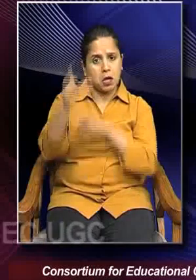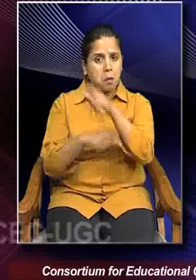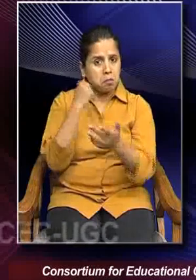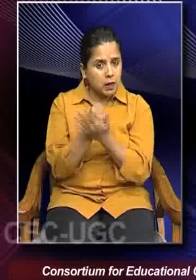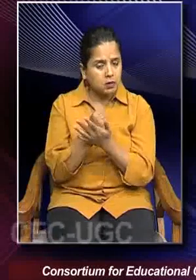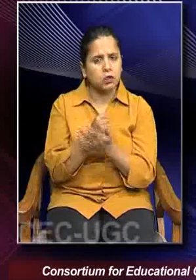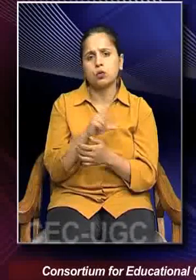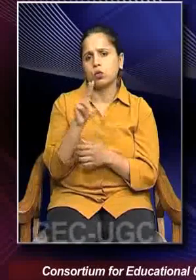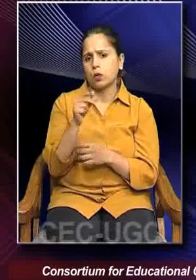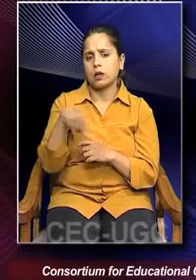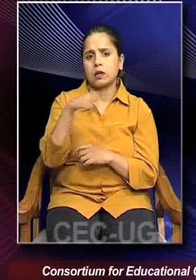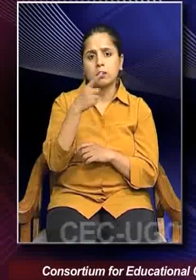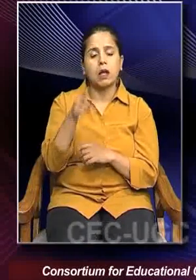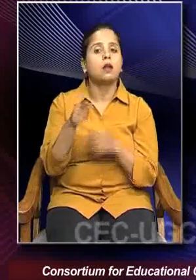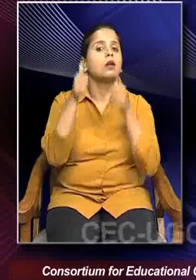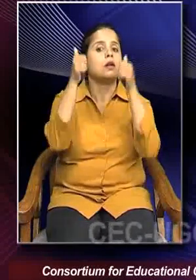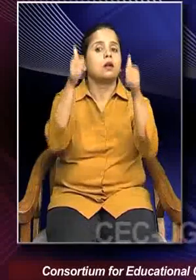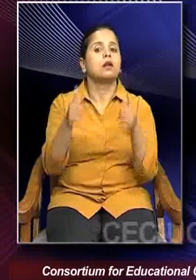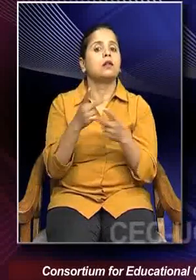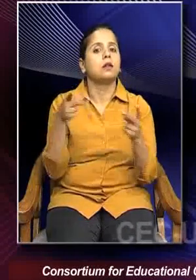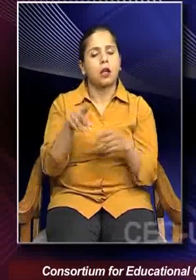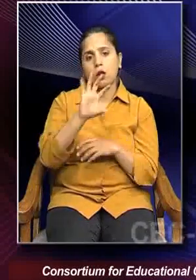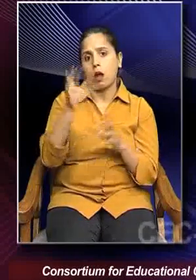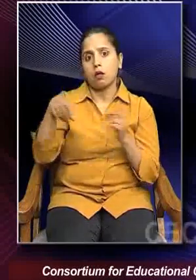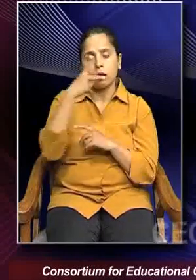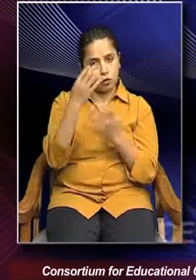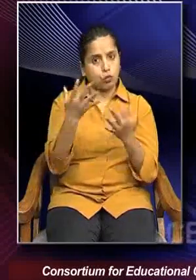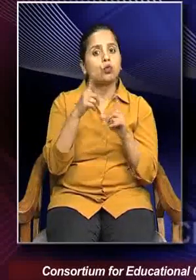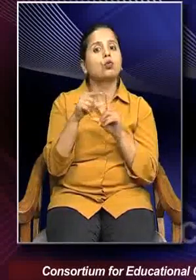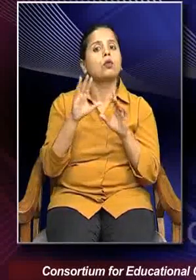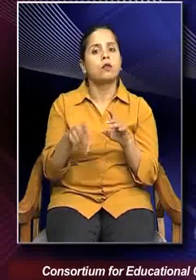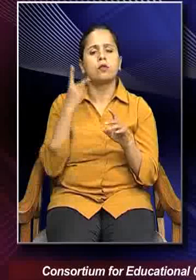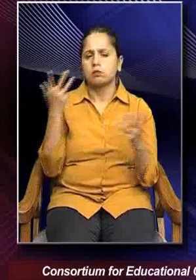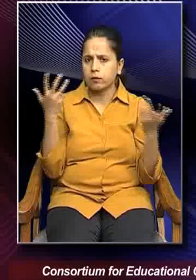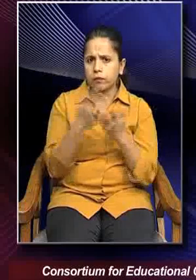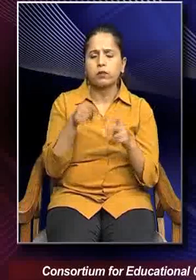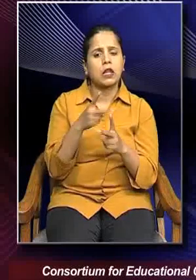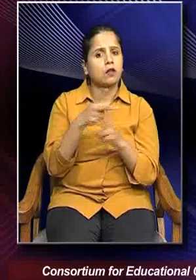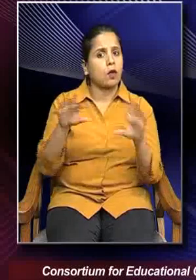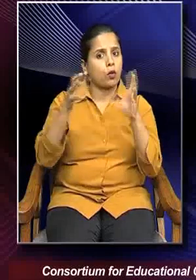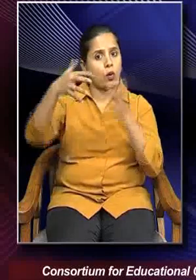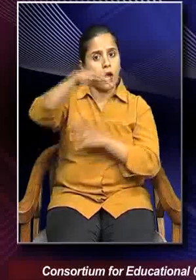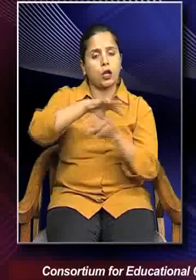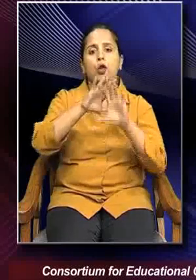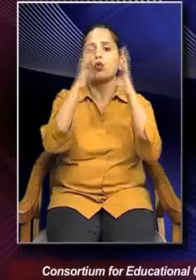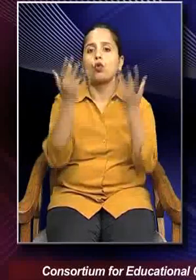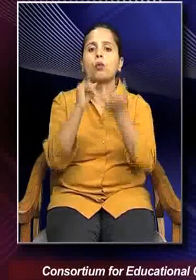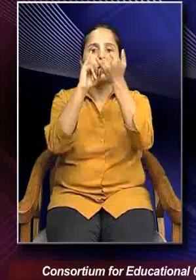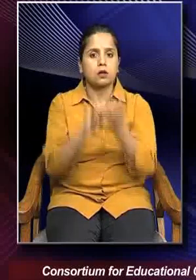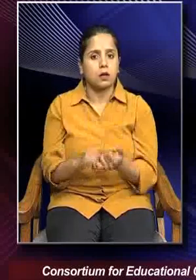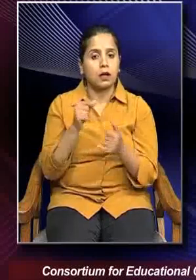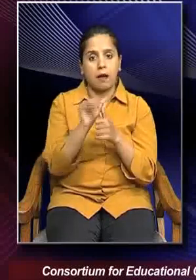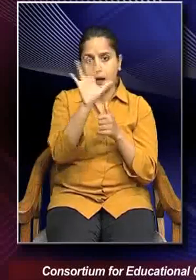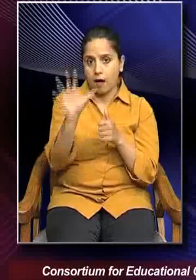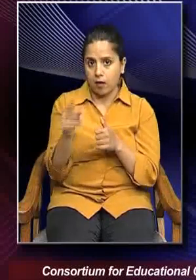se. And so the net result is that these countries are doing well, as contrast to several countries from global south, in